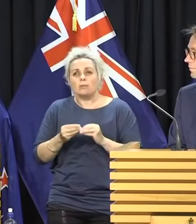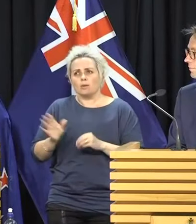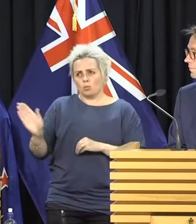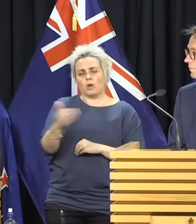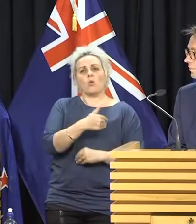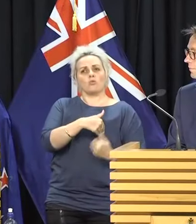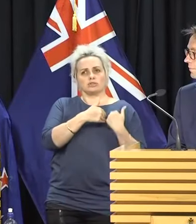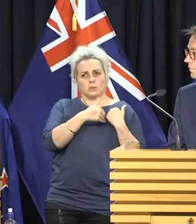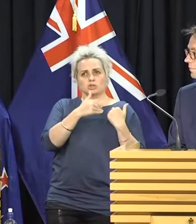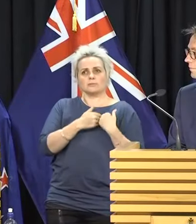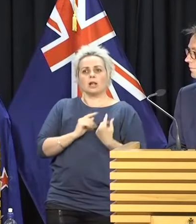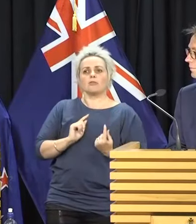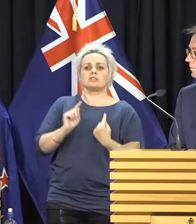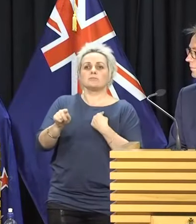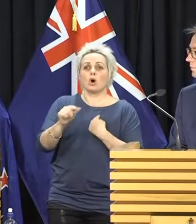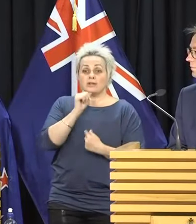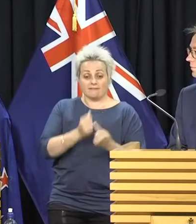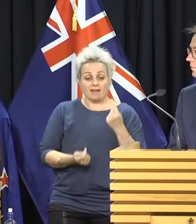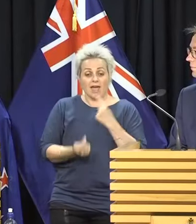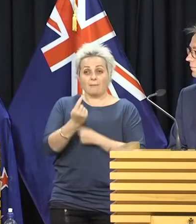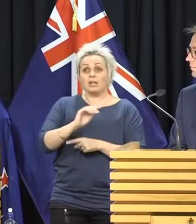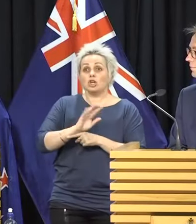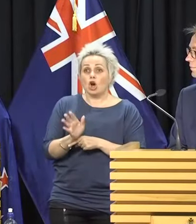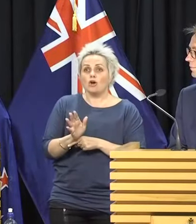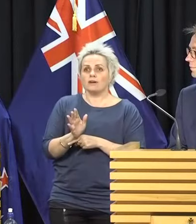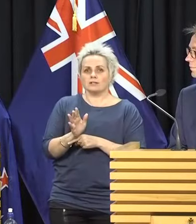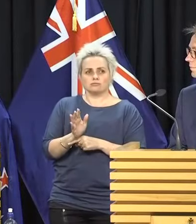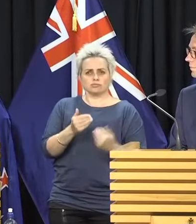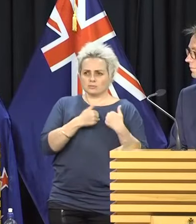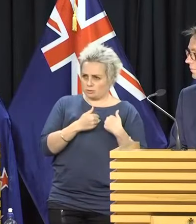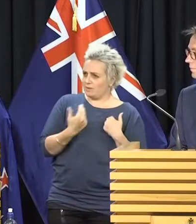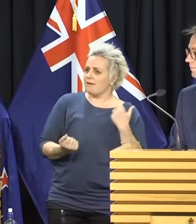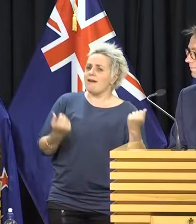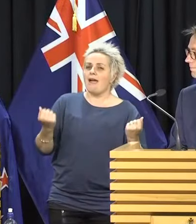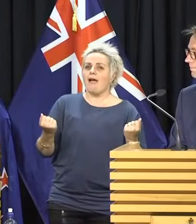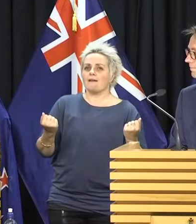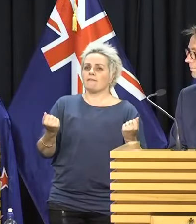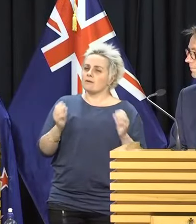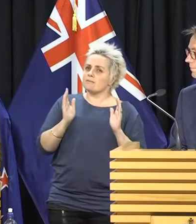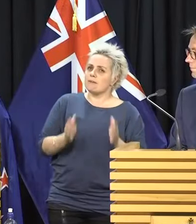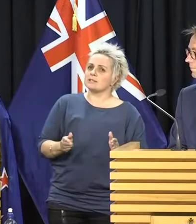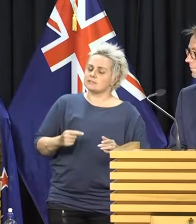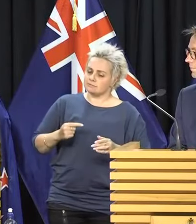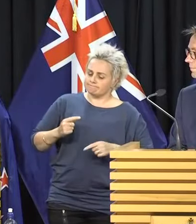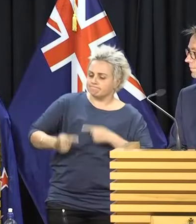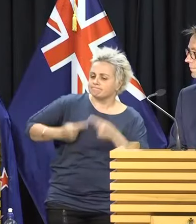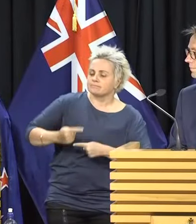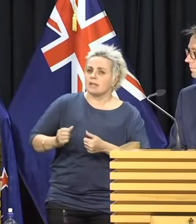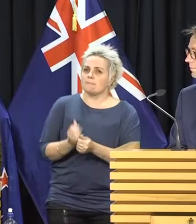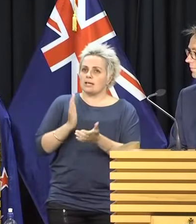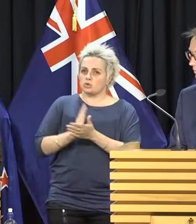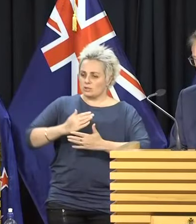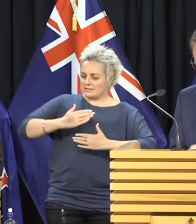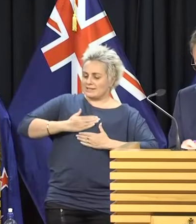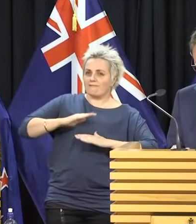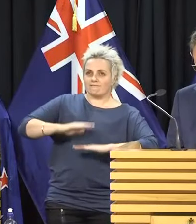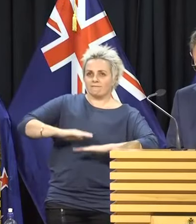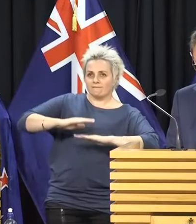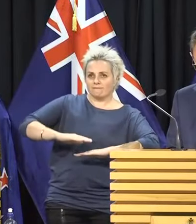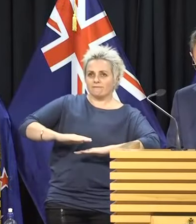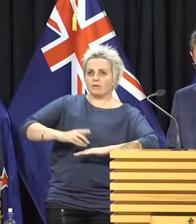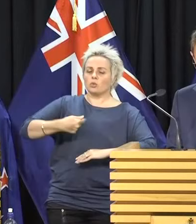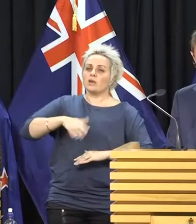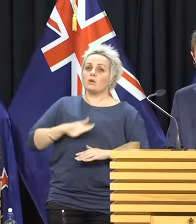to play in responding to any cases of COVID-19, and we all have a role to play in continuing to take preventative measures so